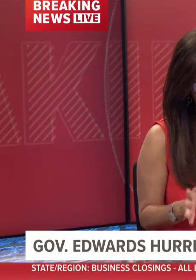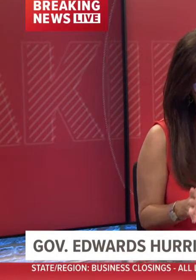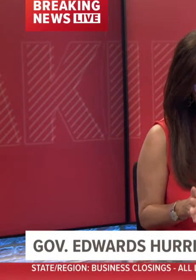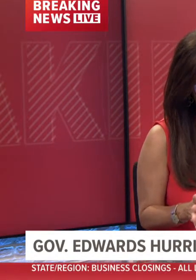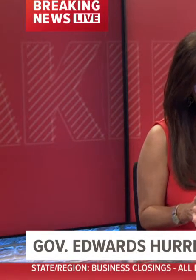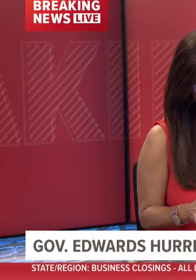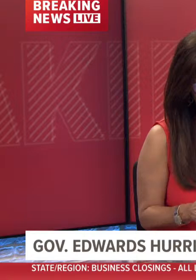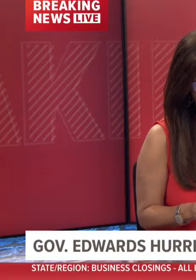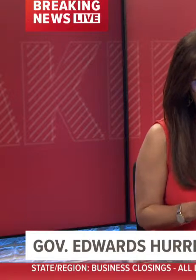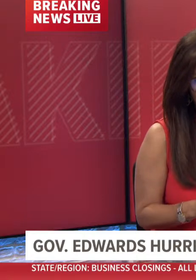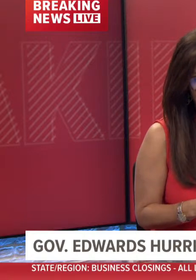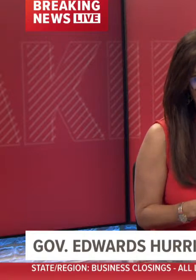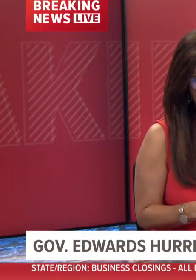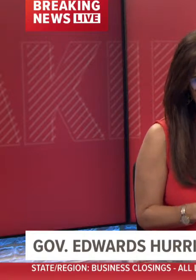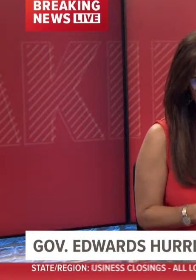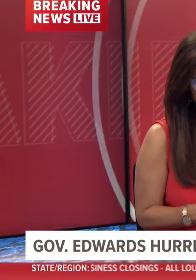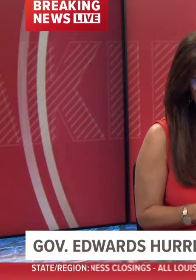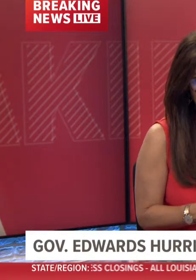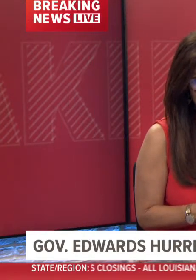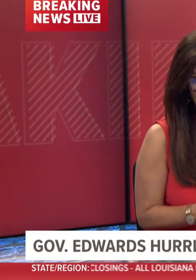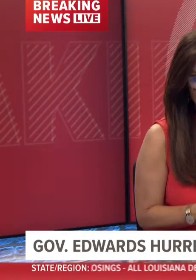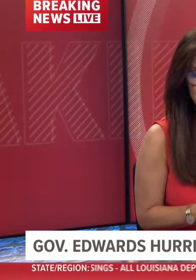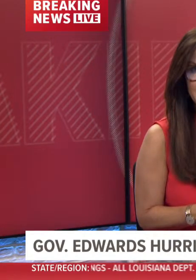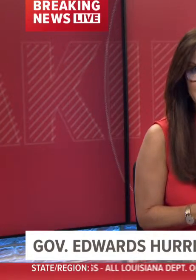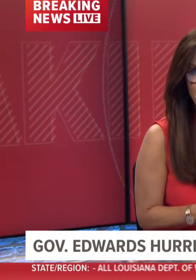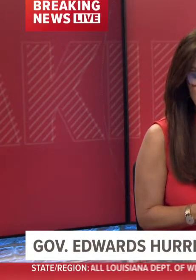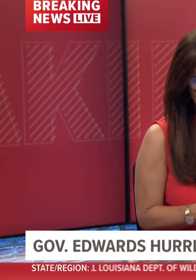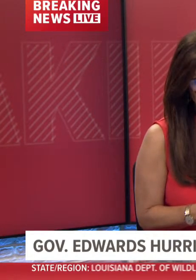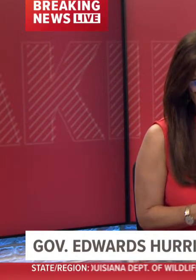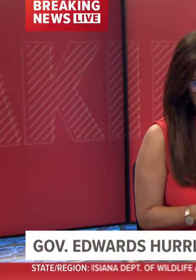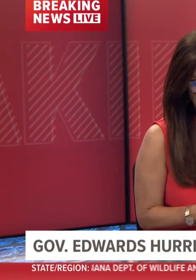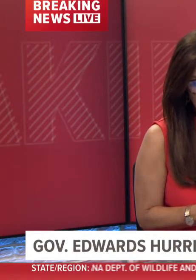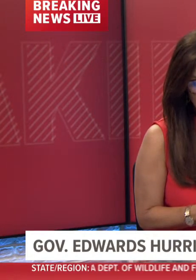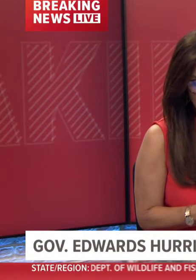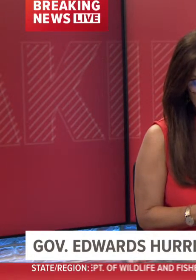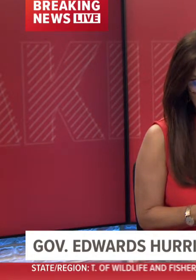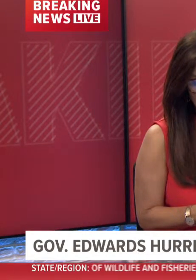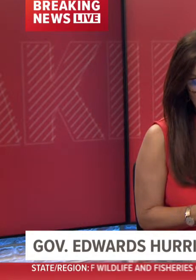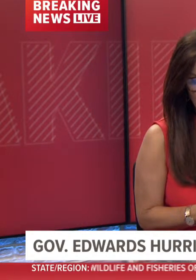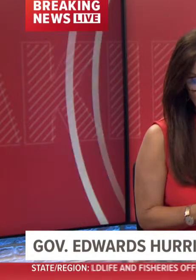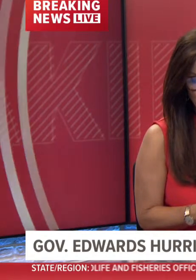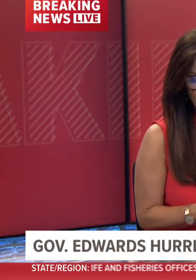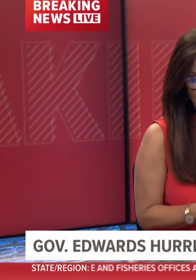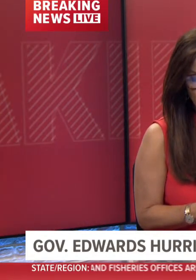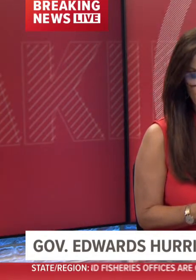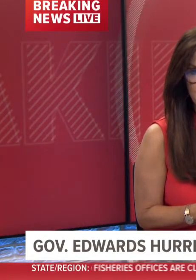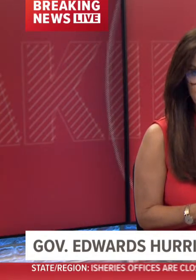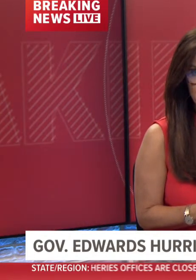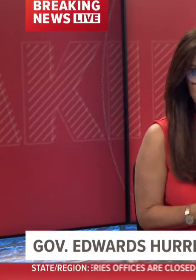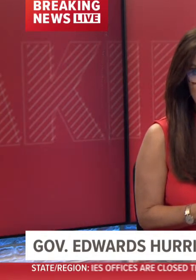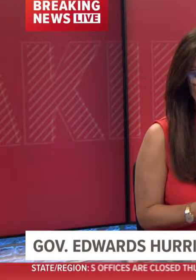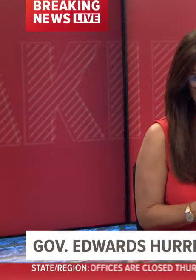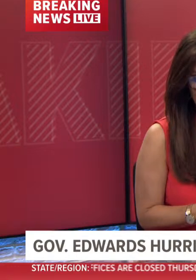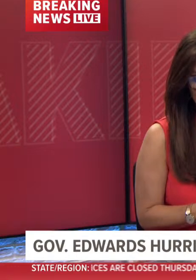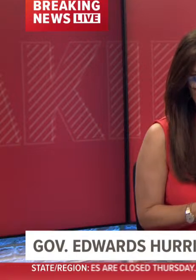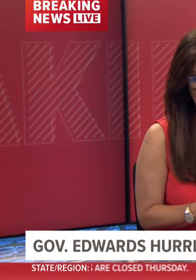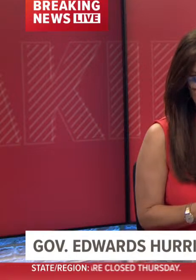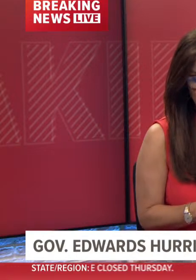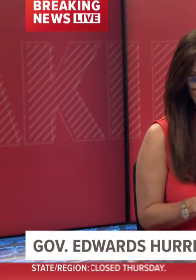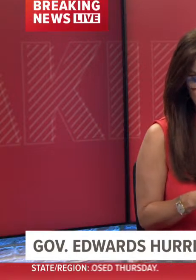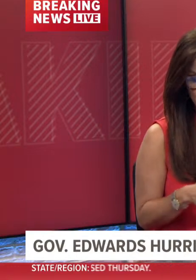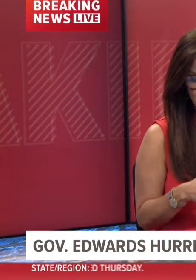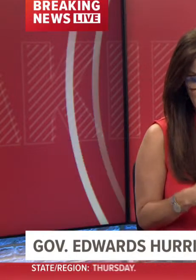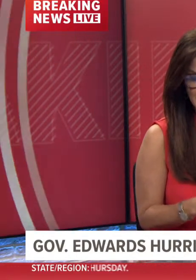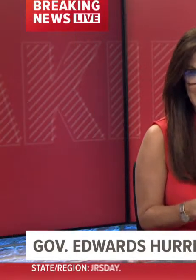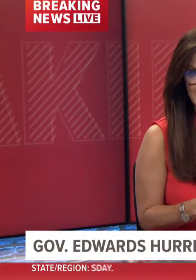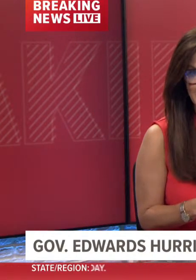reports of any injuries. The Isle of Capri Casino dislodged from its dock and was for a period of time wedged under